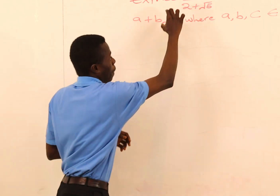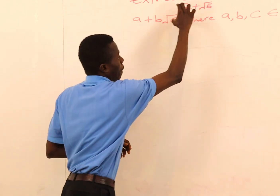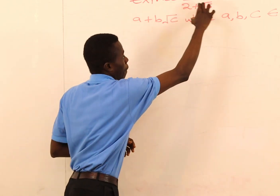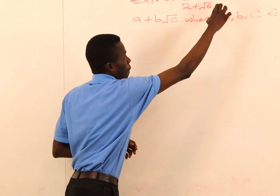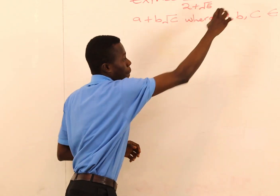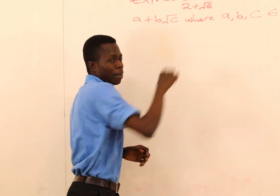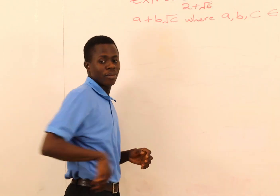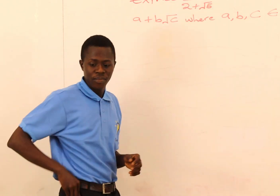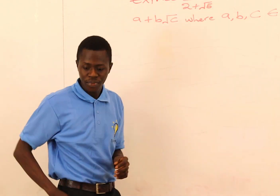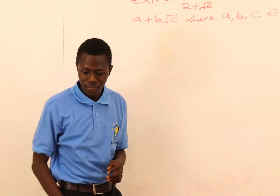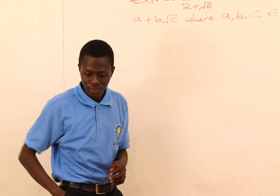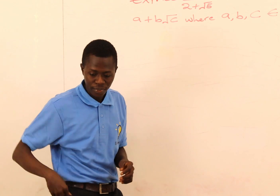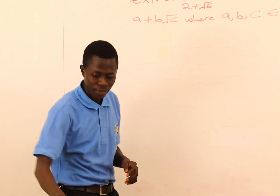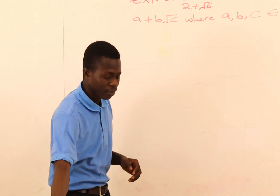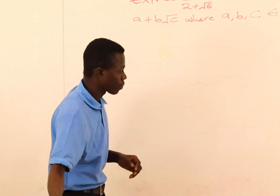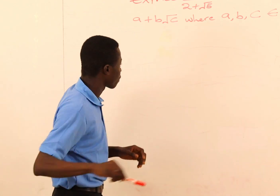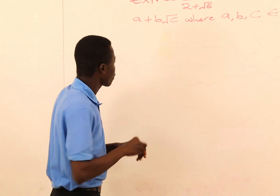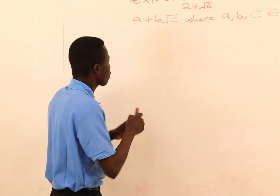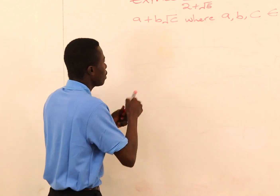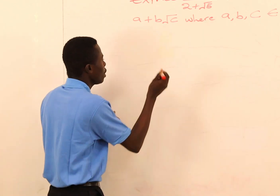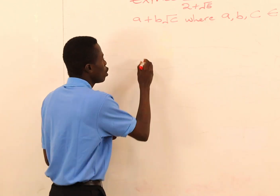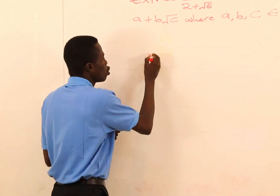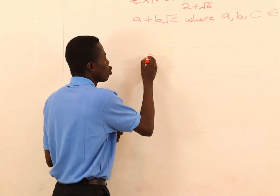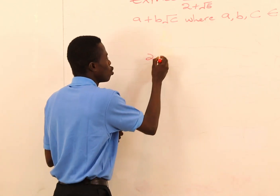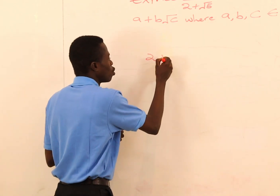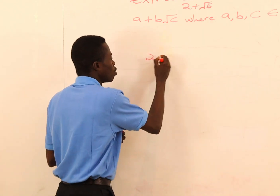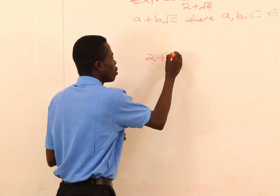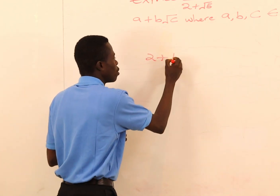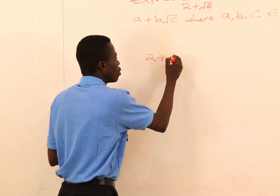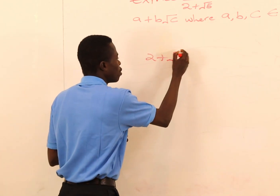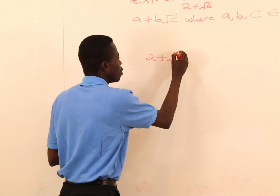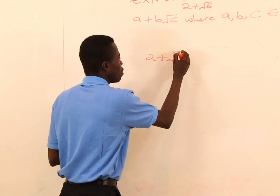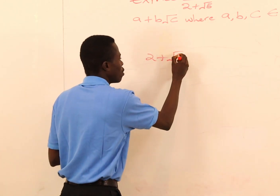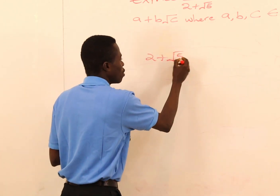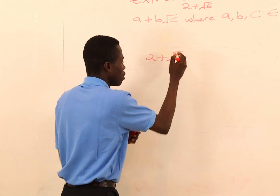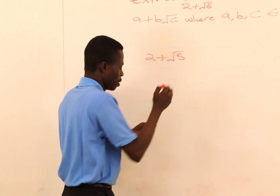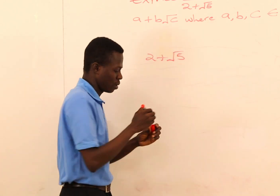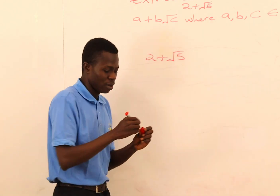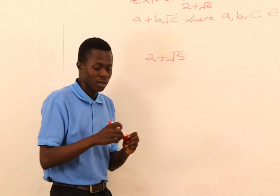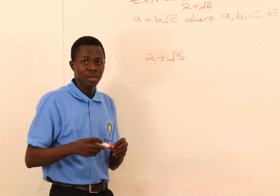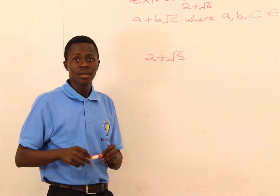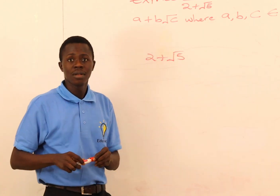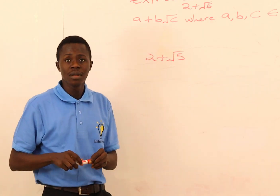So this means that we write our full expression, the denominator, that is 2 plus square root of